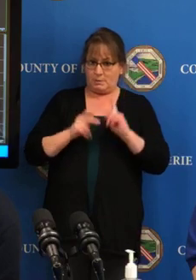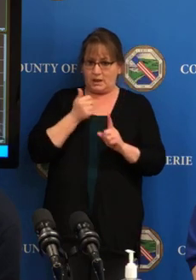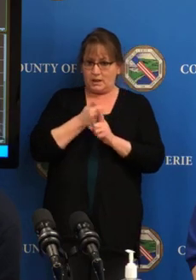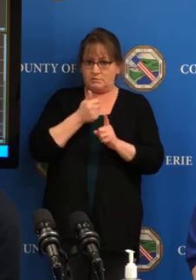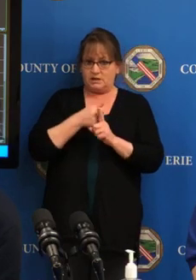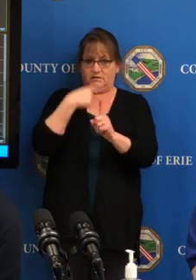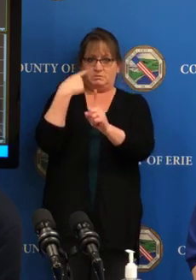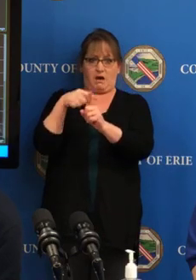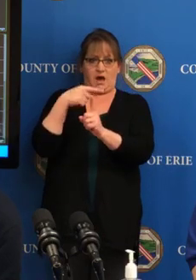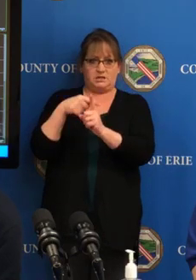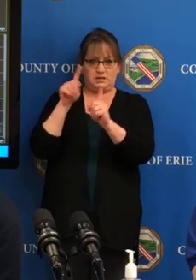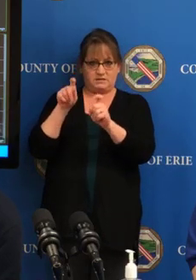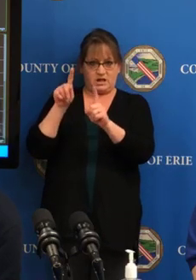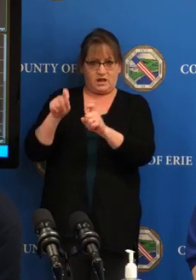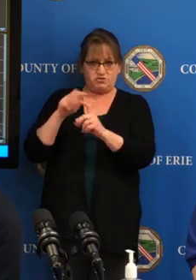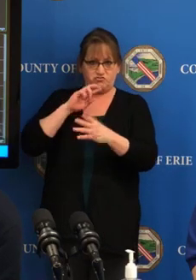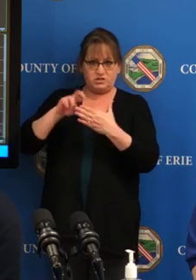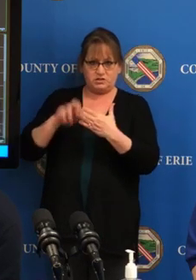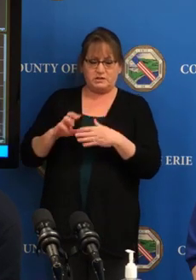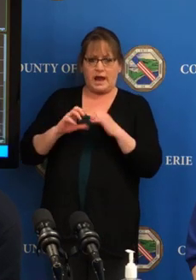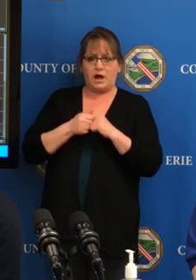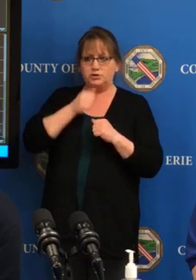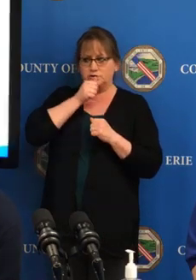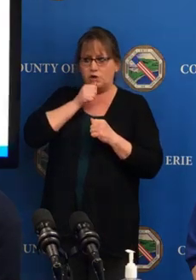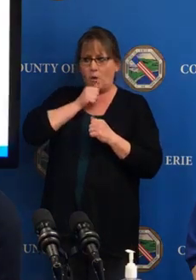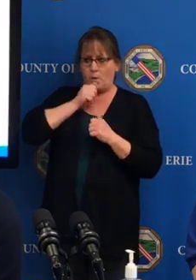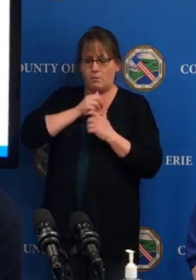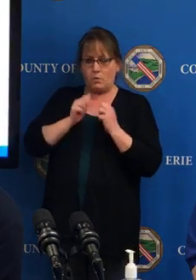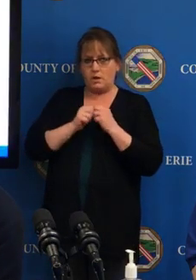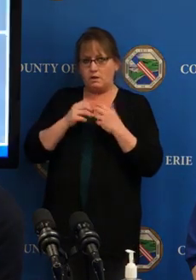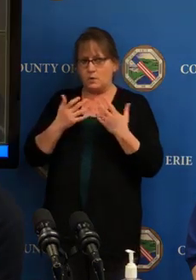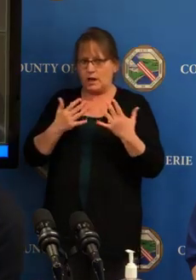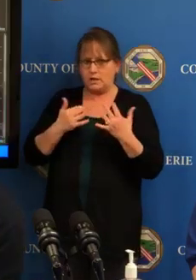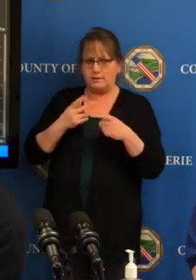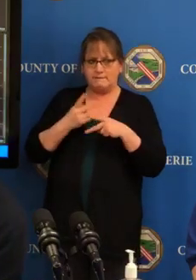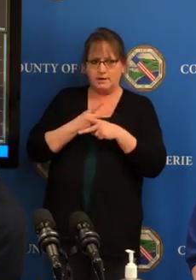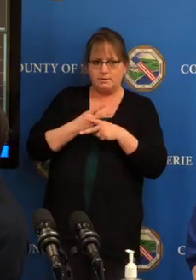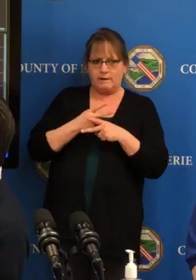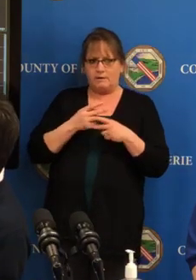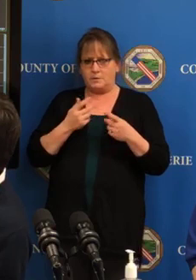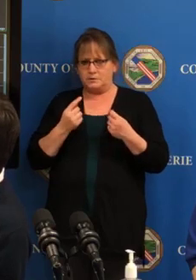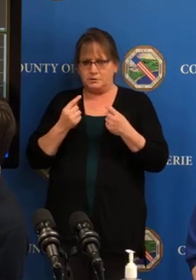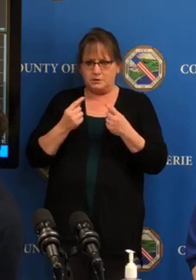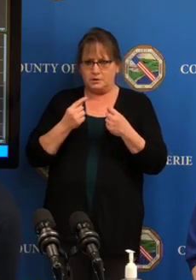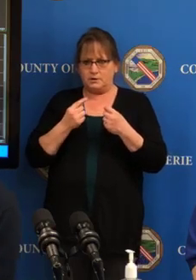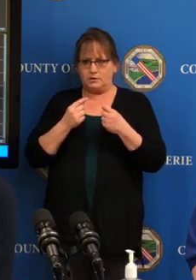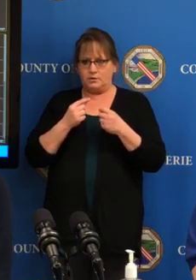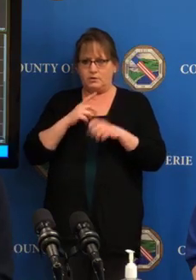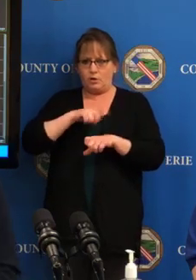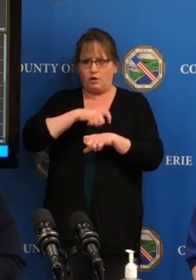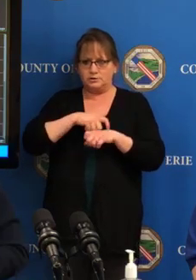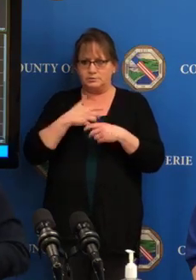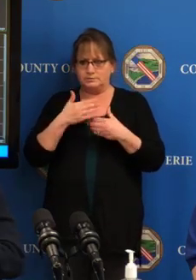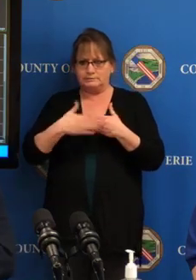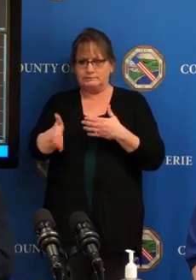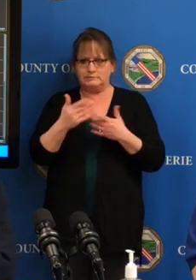one of the active cases can cope with waiting to find out in terms of their own health and their long-term prognosis?